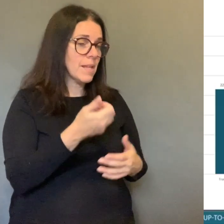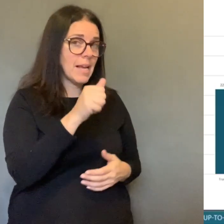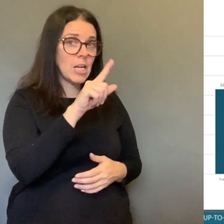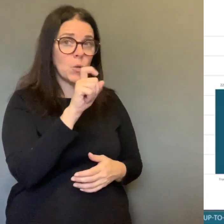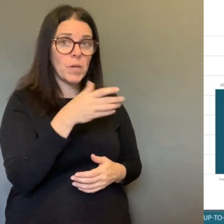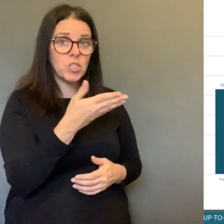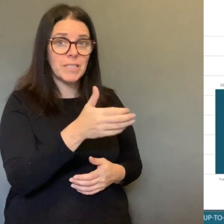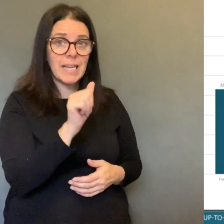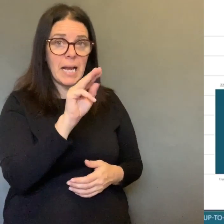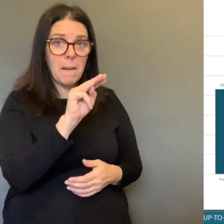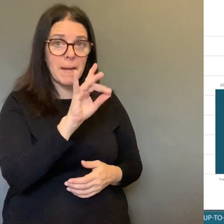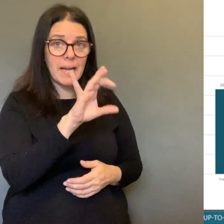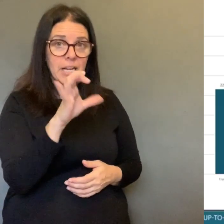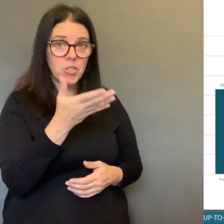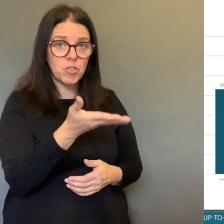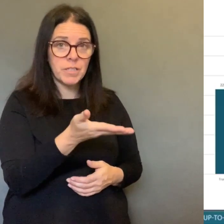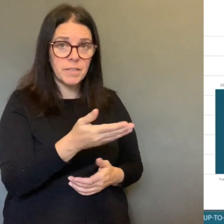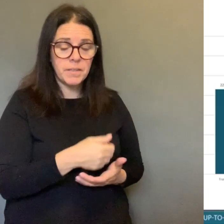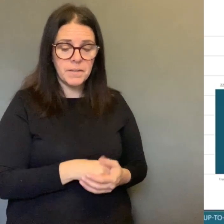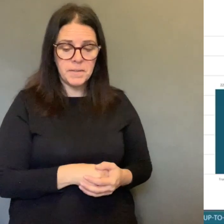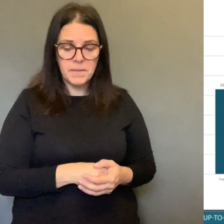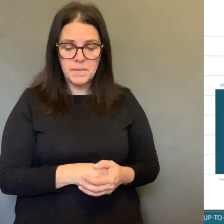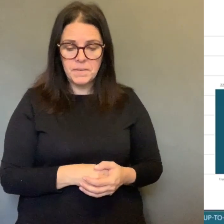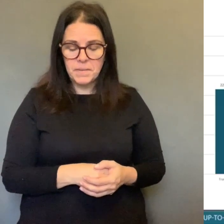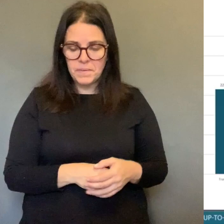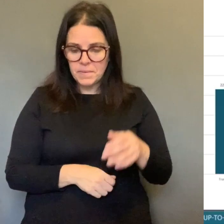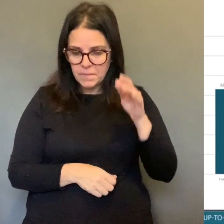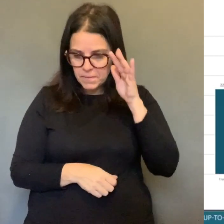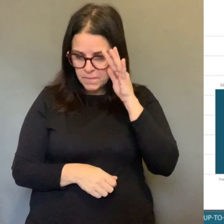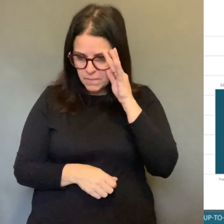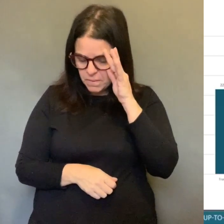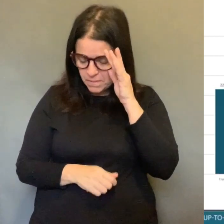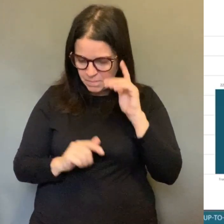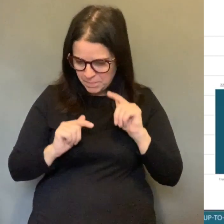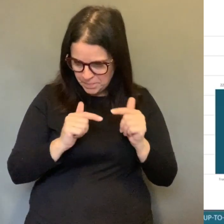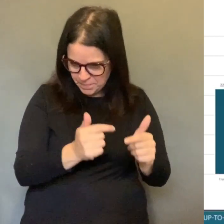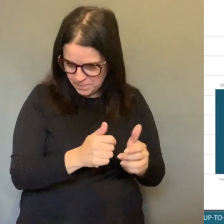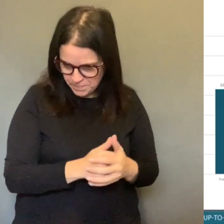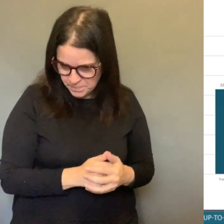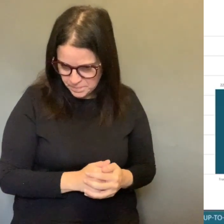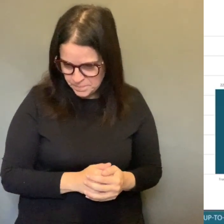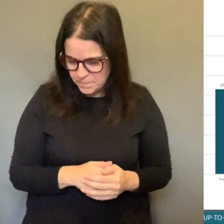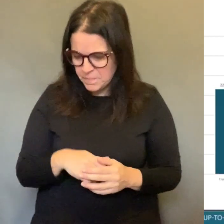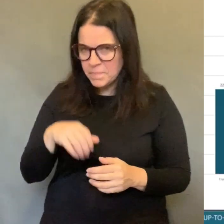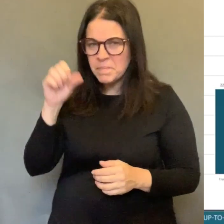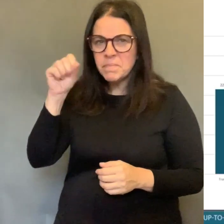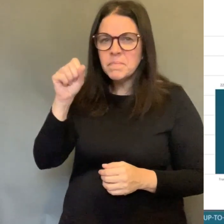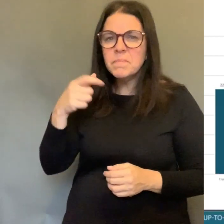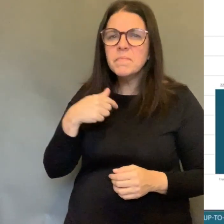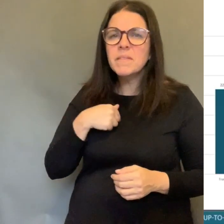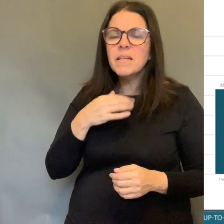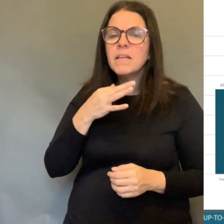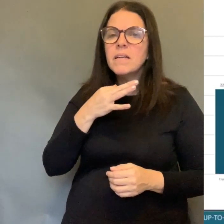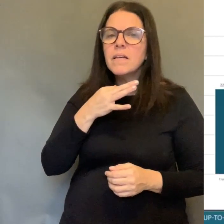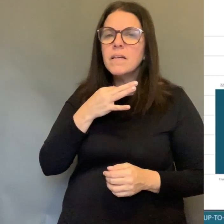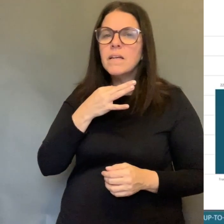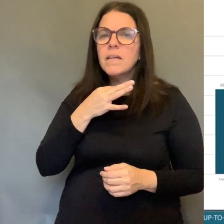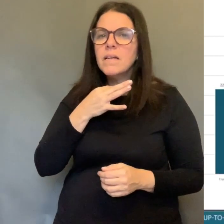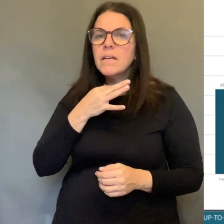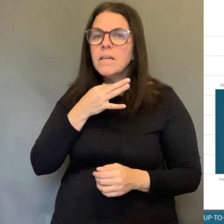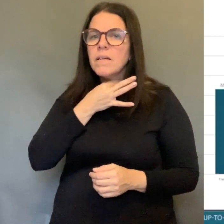what information do you need and where they go. Because I'm doing a lot of these results will probably be elderly people or people who don't have